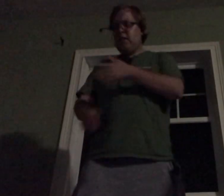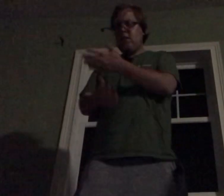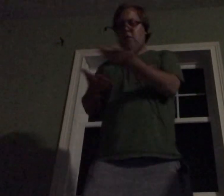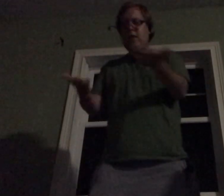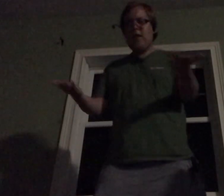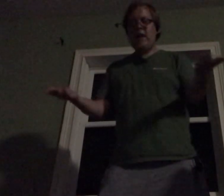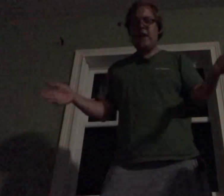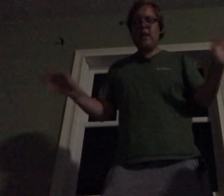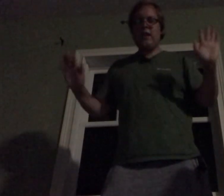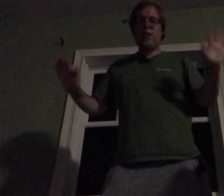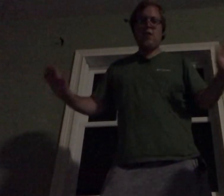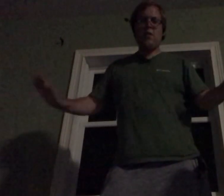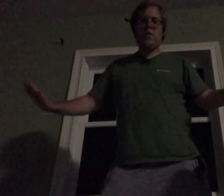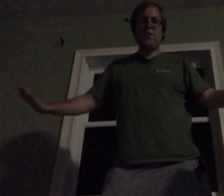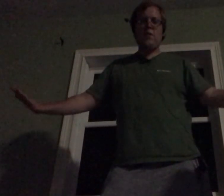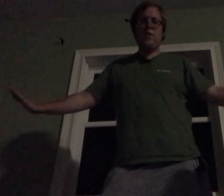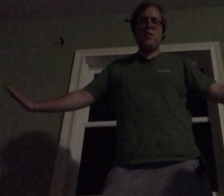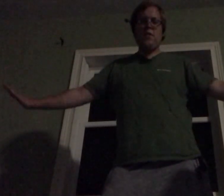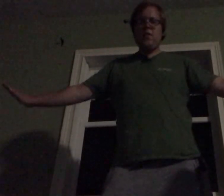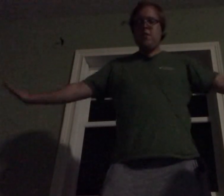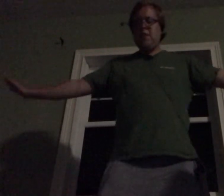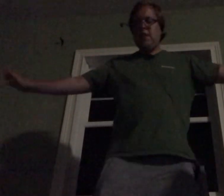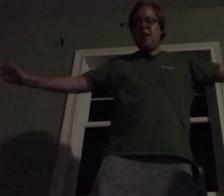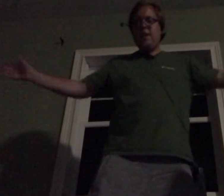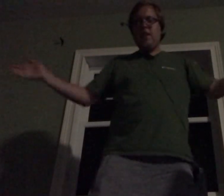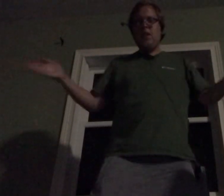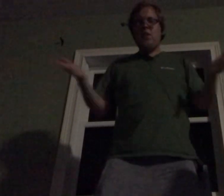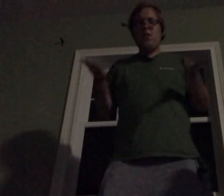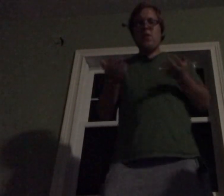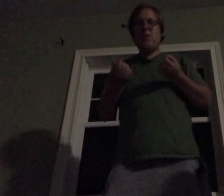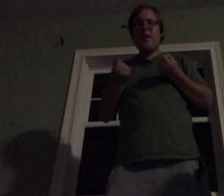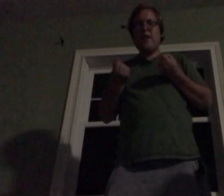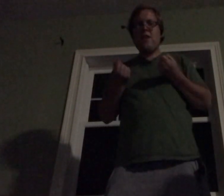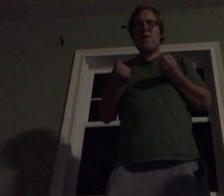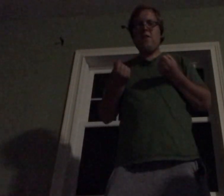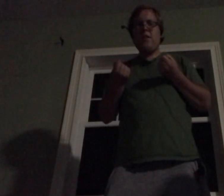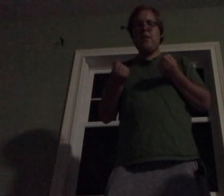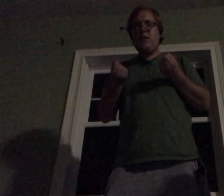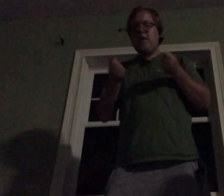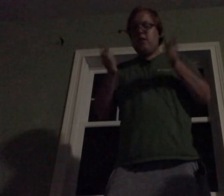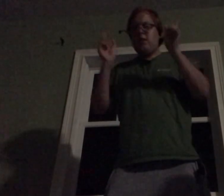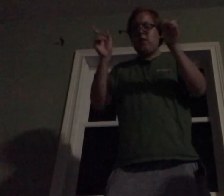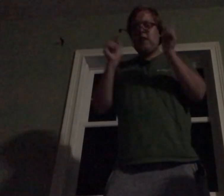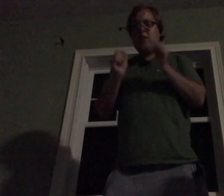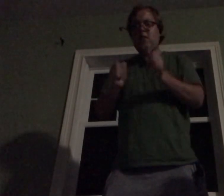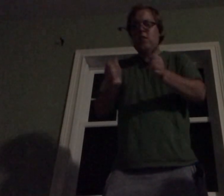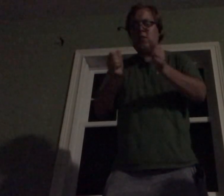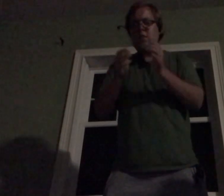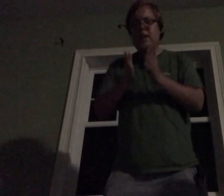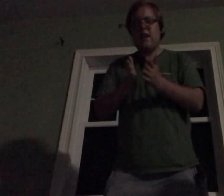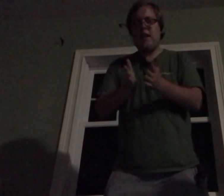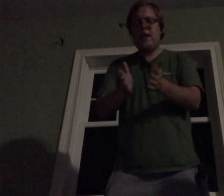Ignore the haters. Just believe in yourself. You can do